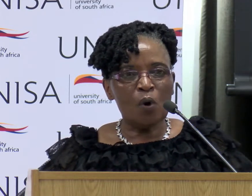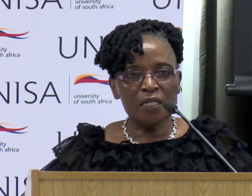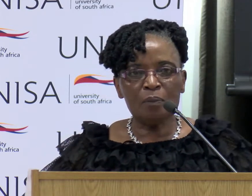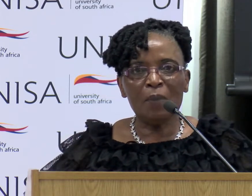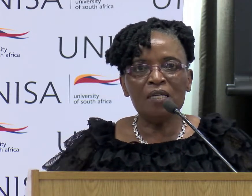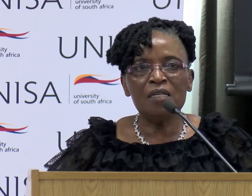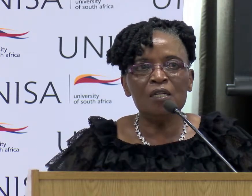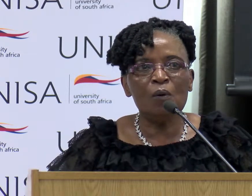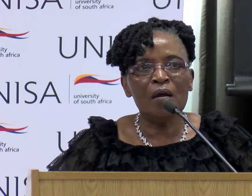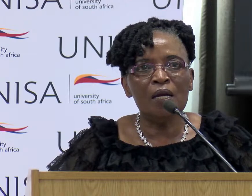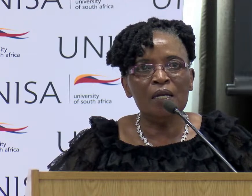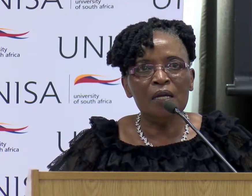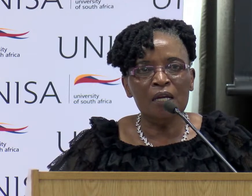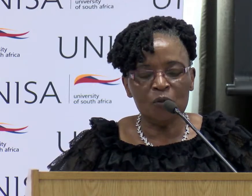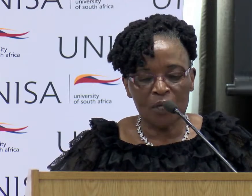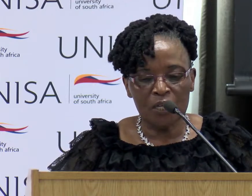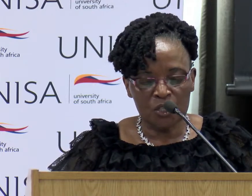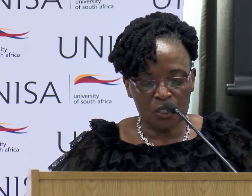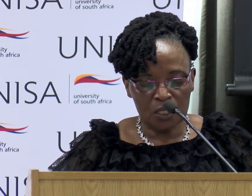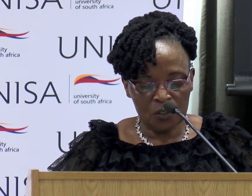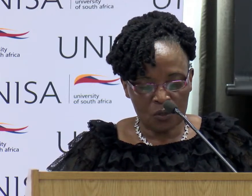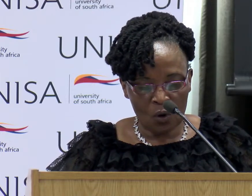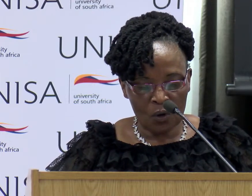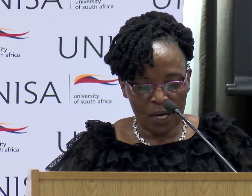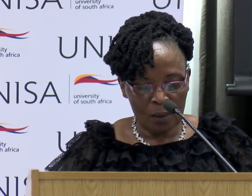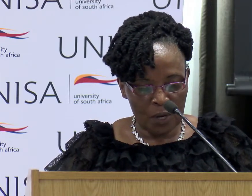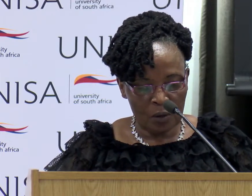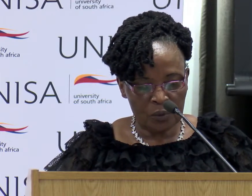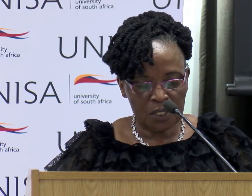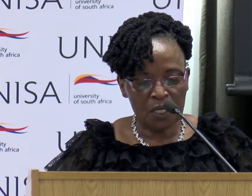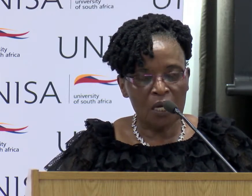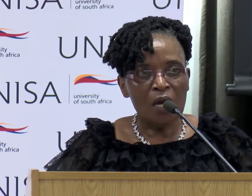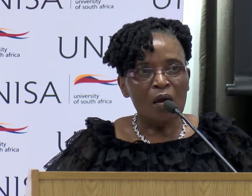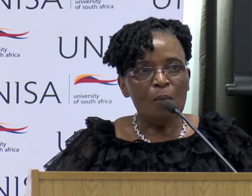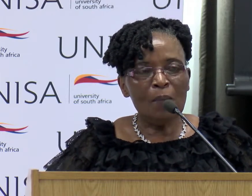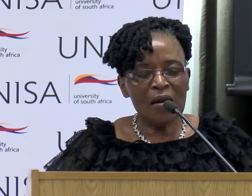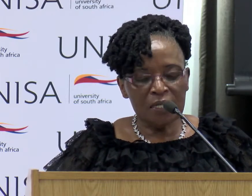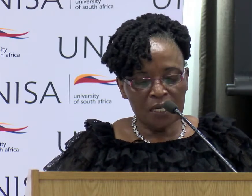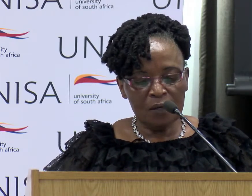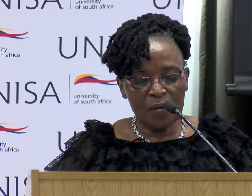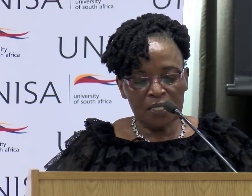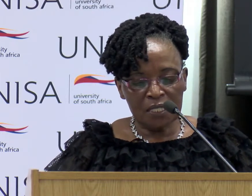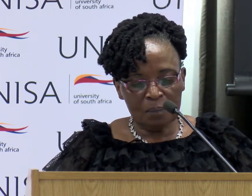touched on what multilingual education is all about.